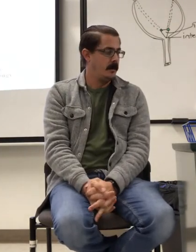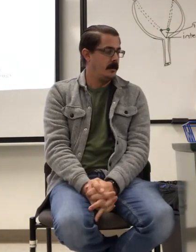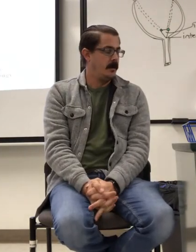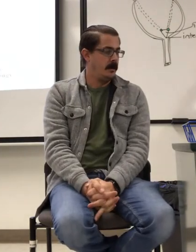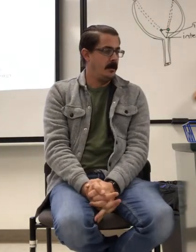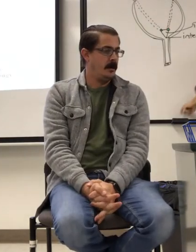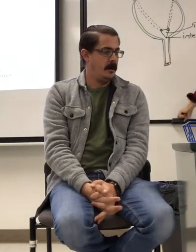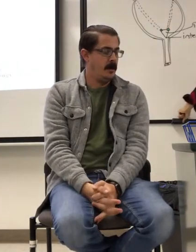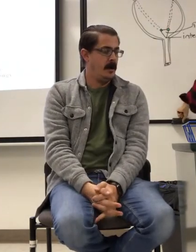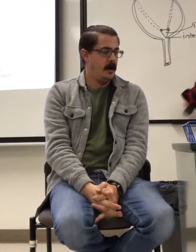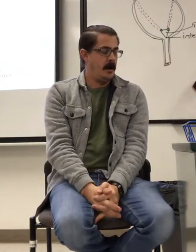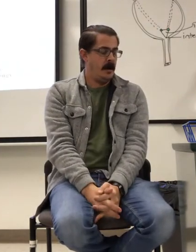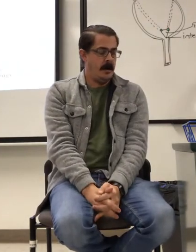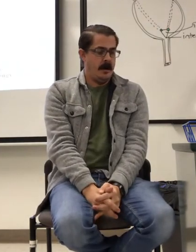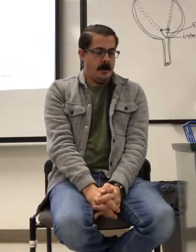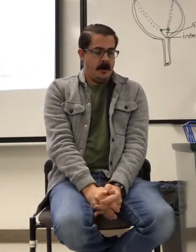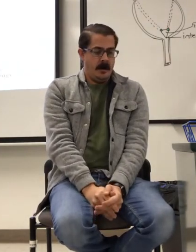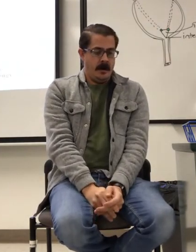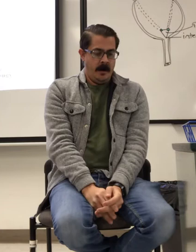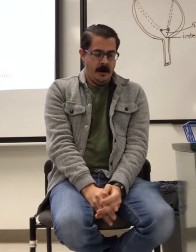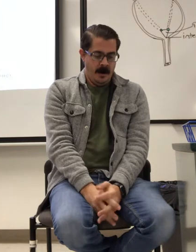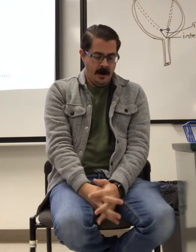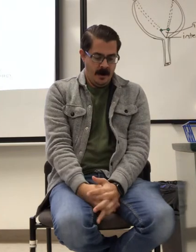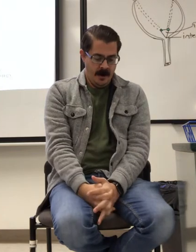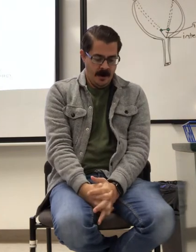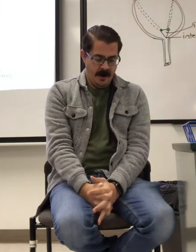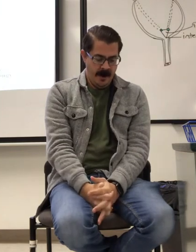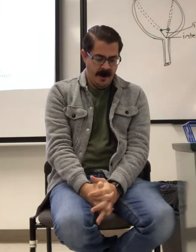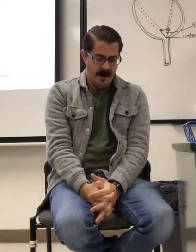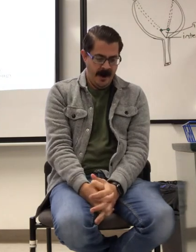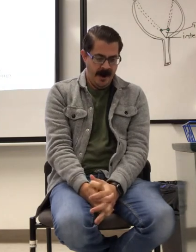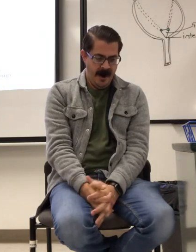Internal urethral sphincter.